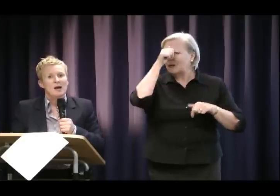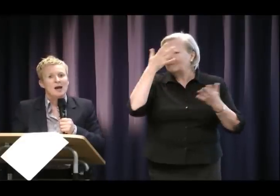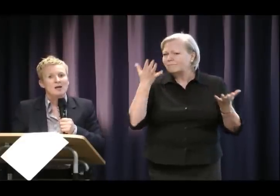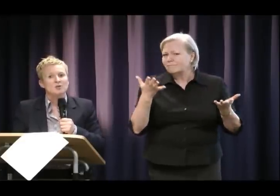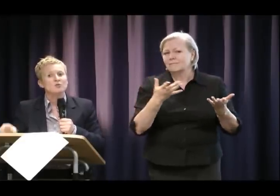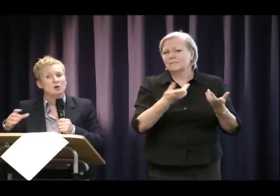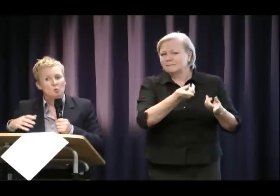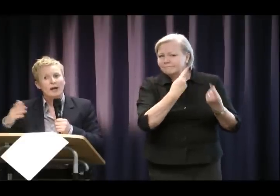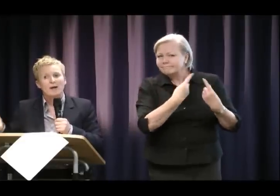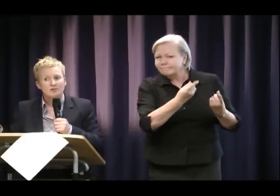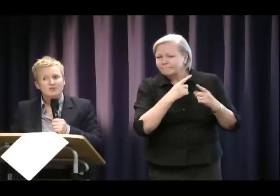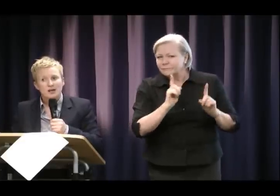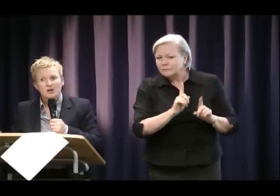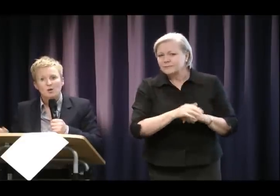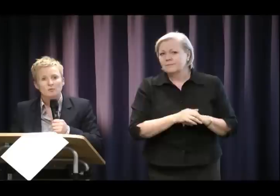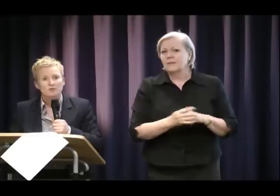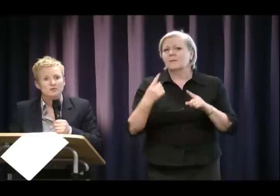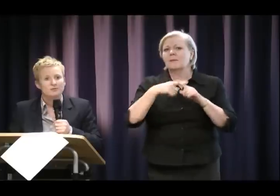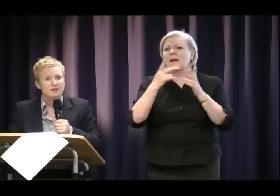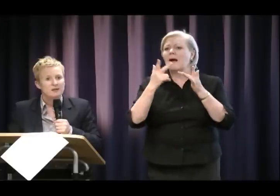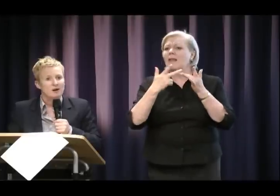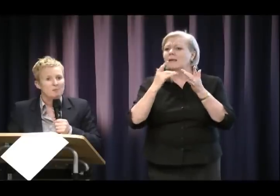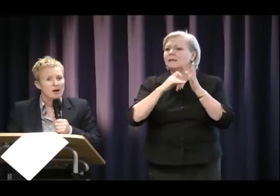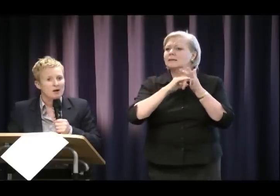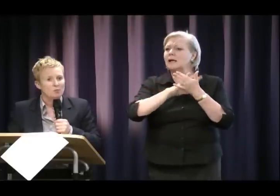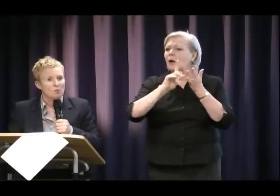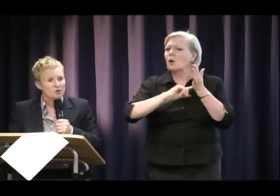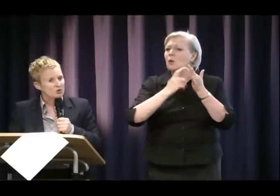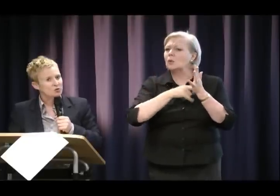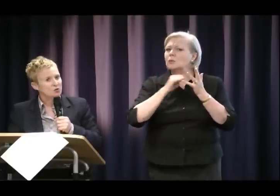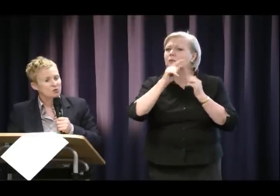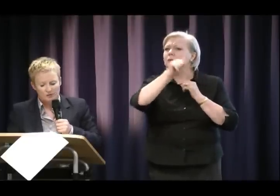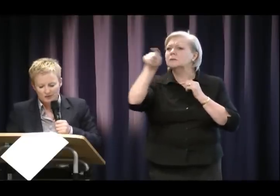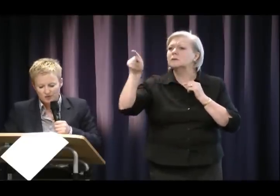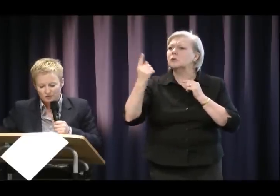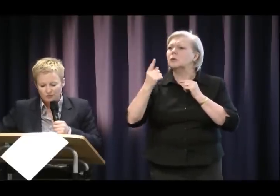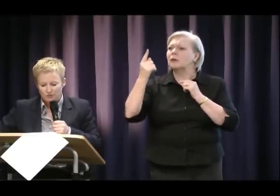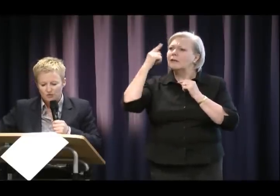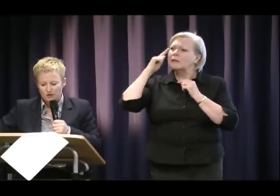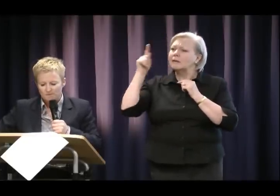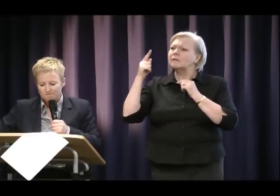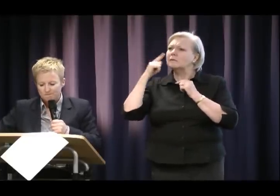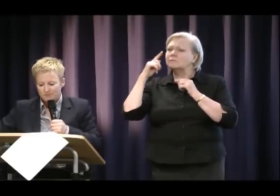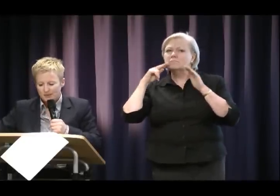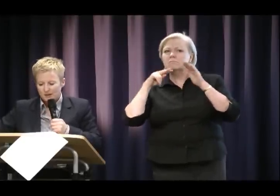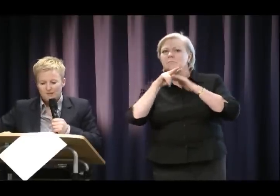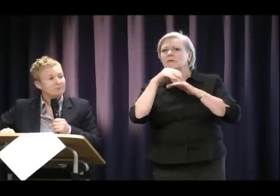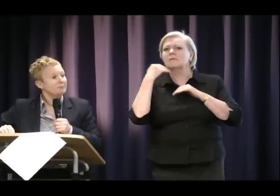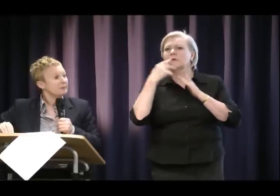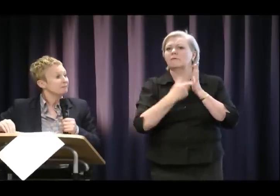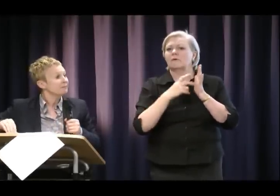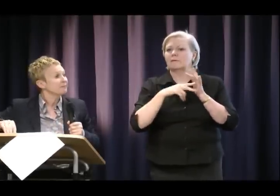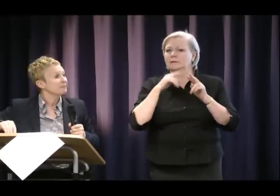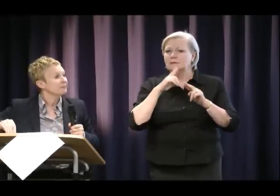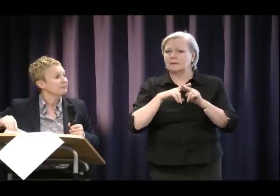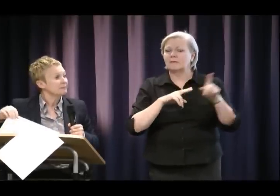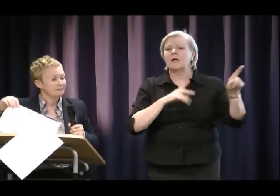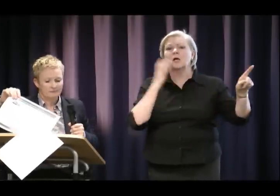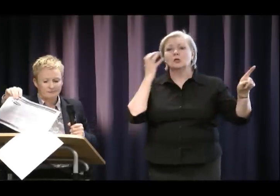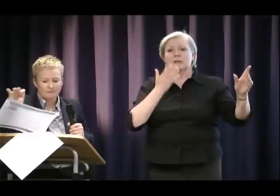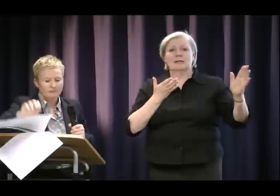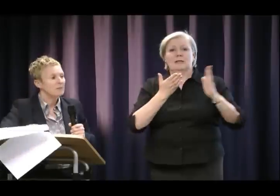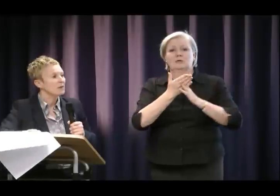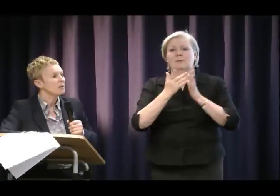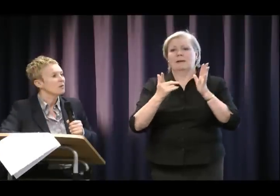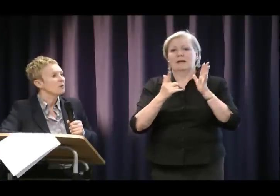organisation, and also what other stakeholders think about what we should do into the future. Sorry, Chris, can we just for a